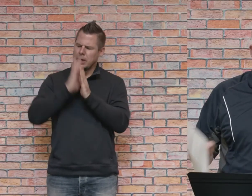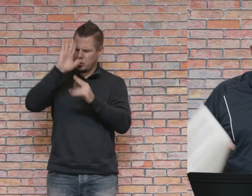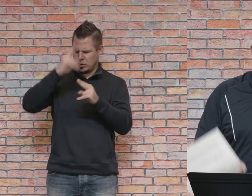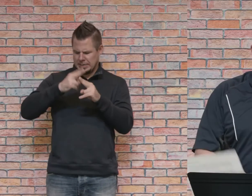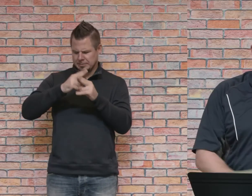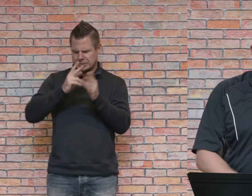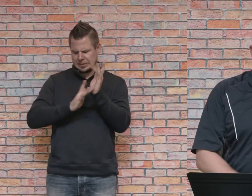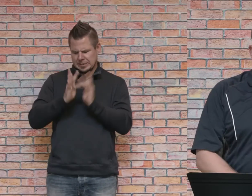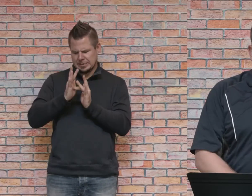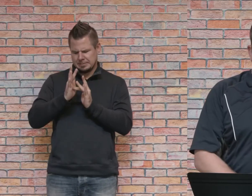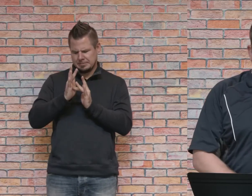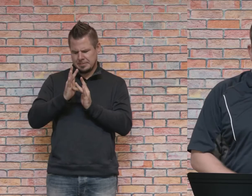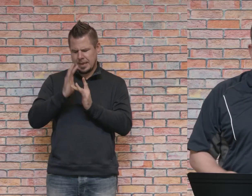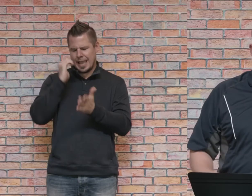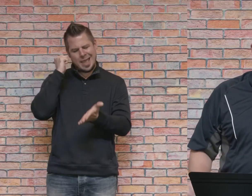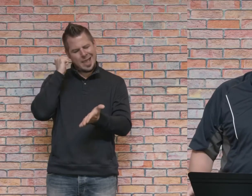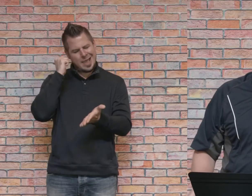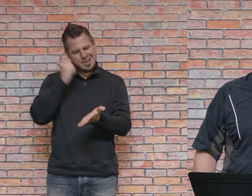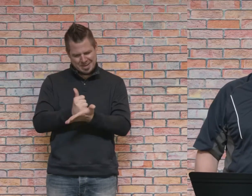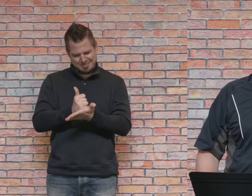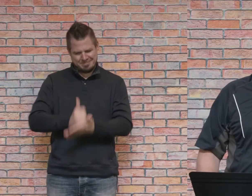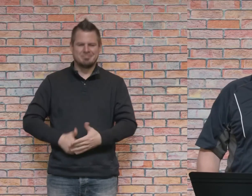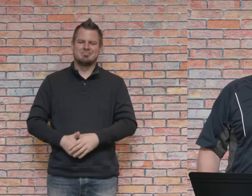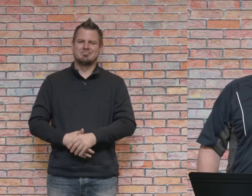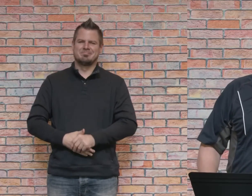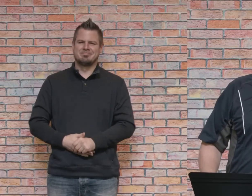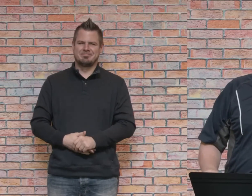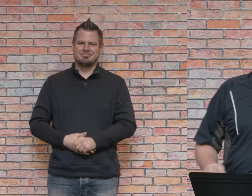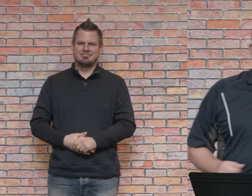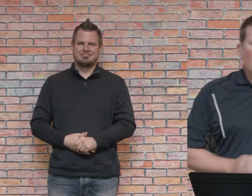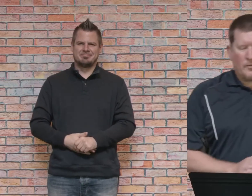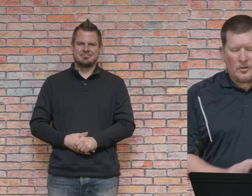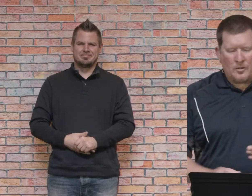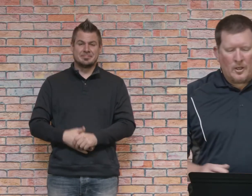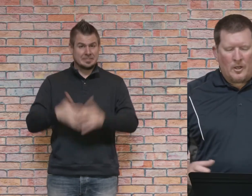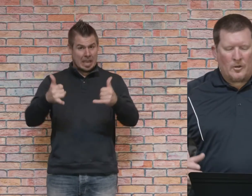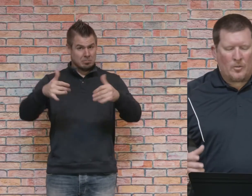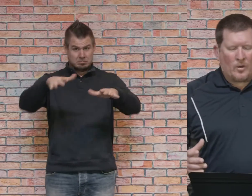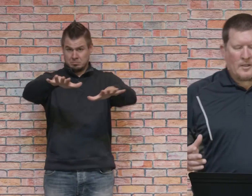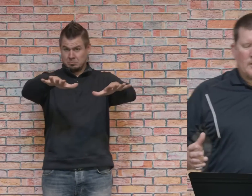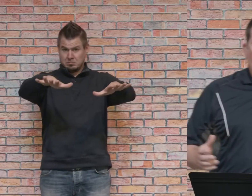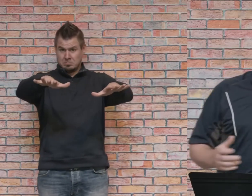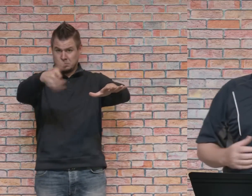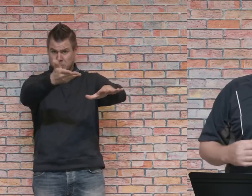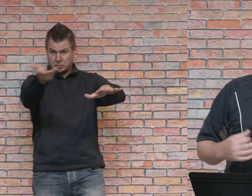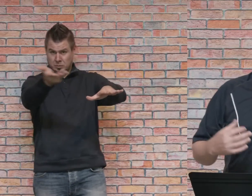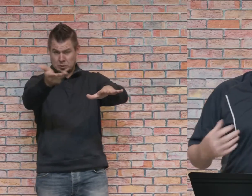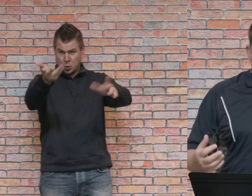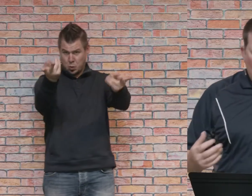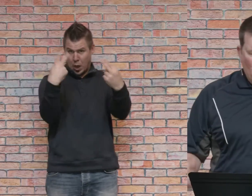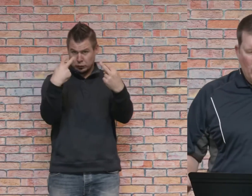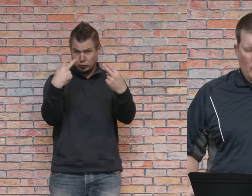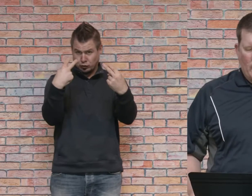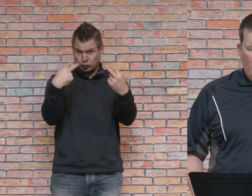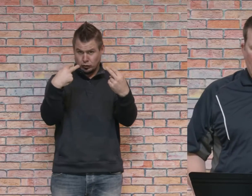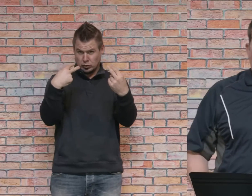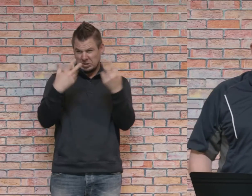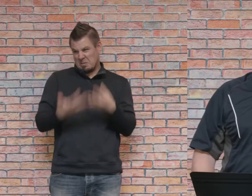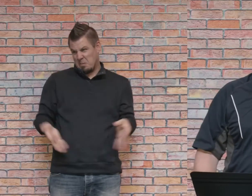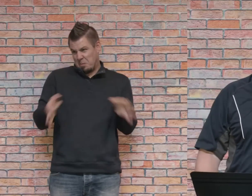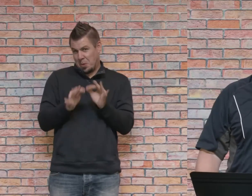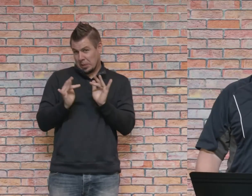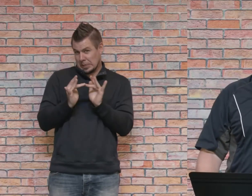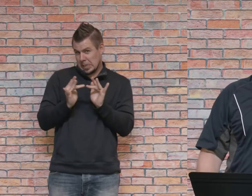name. Amen. Now, for those of you who have been watching this, one of the most important